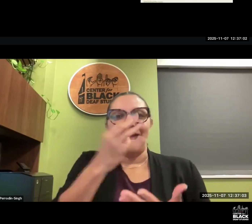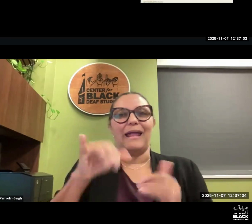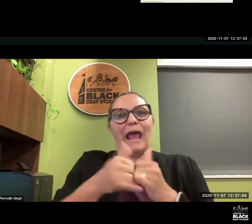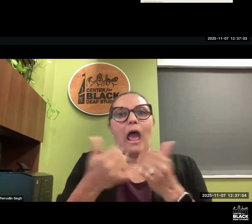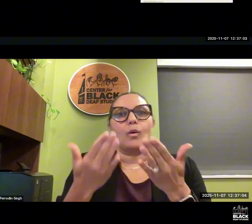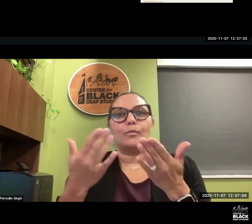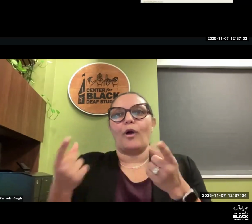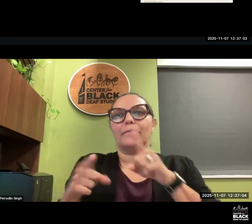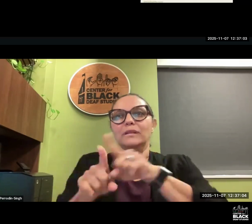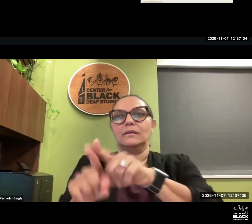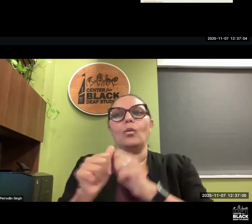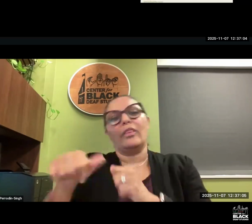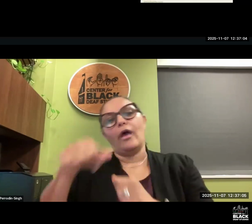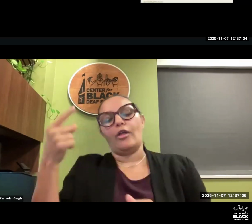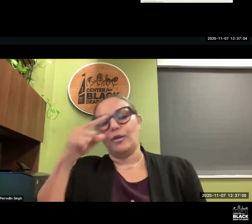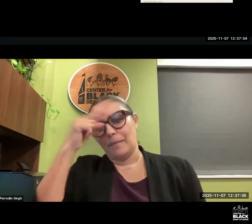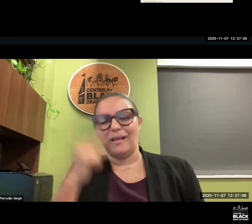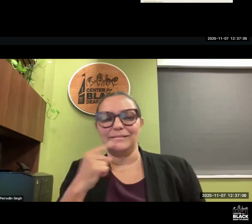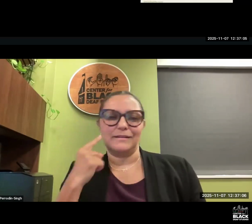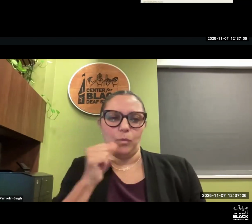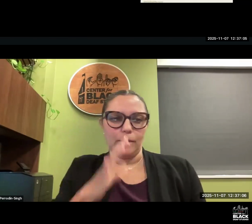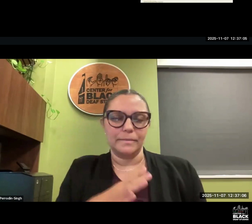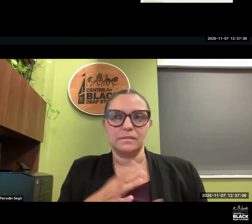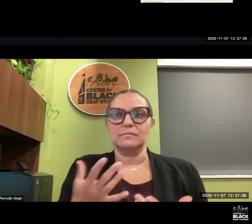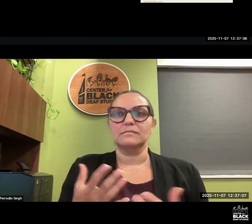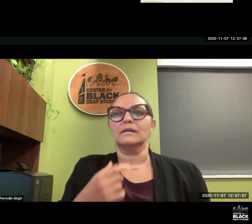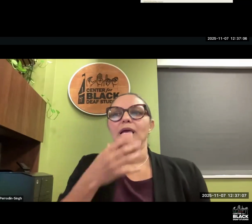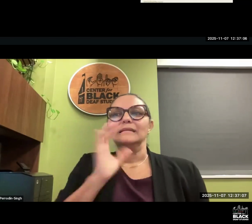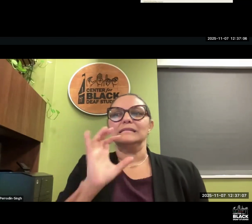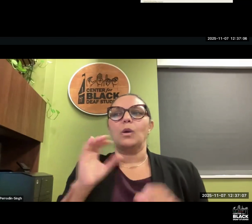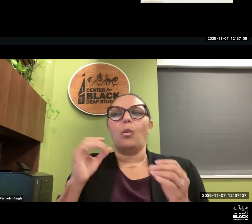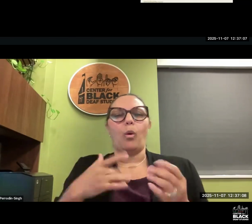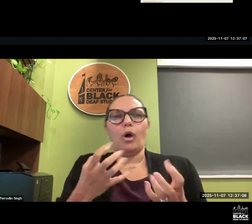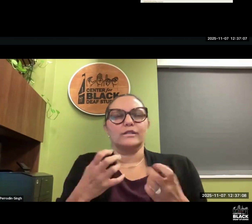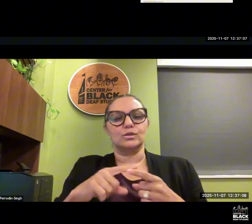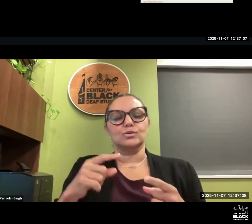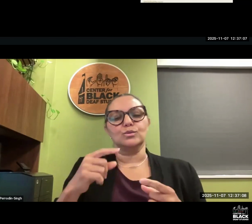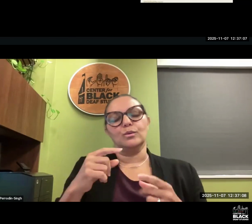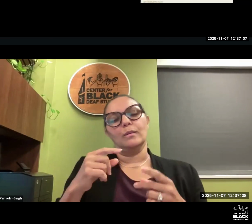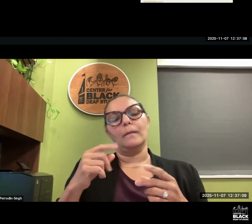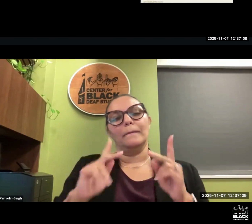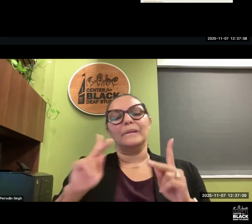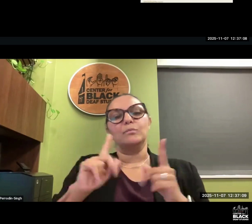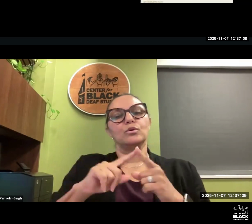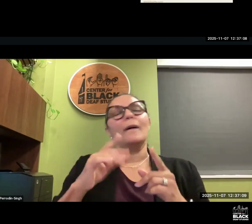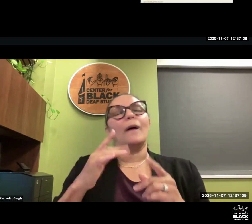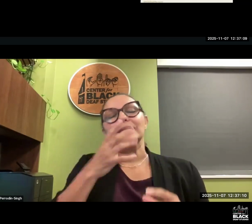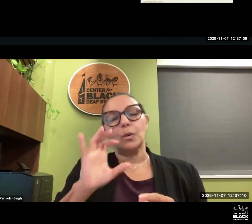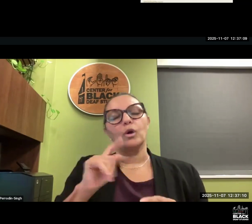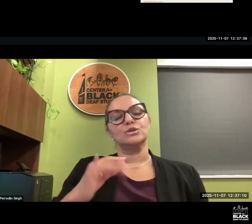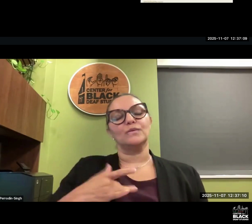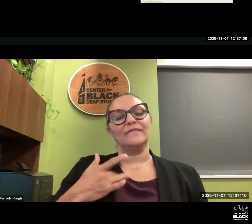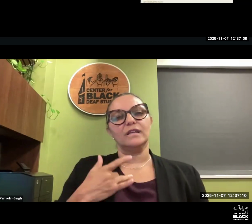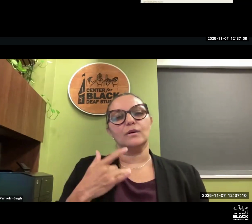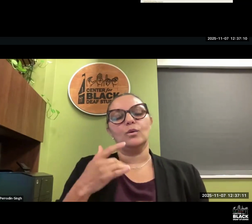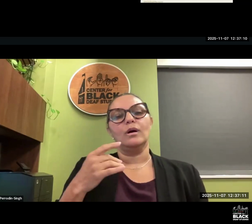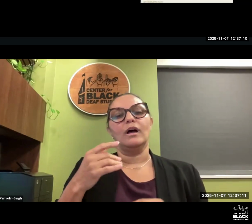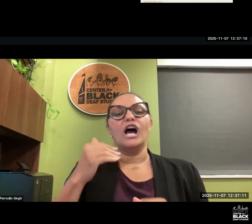my experience and hoping that it relates with other deaf Black women. And